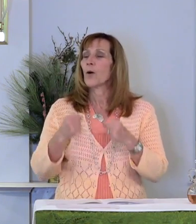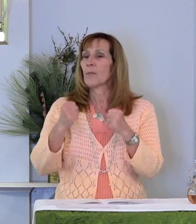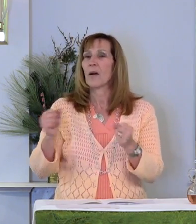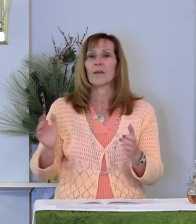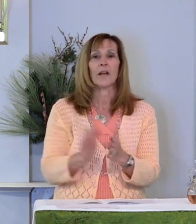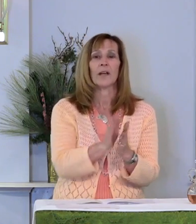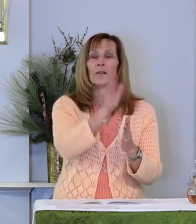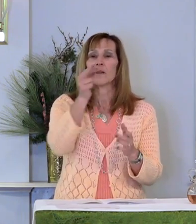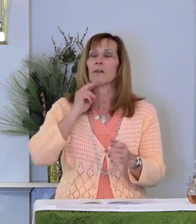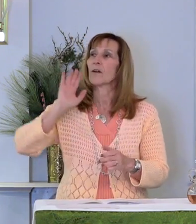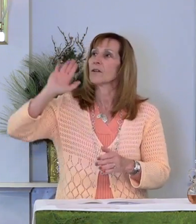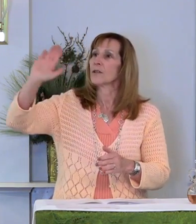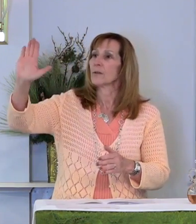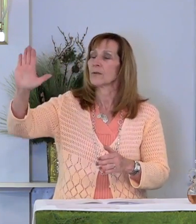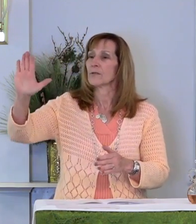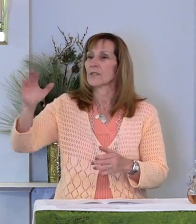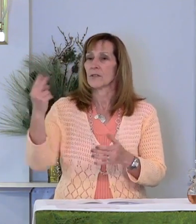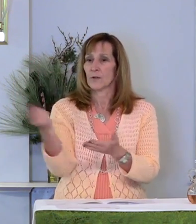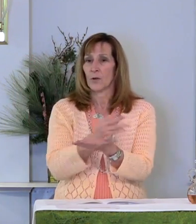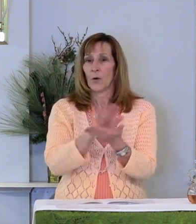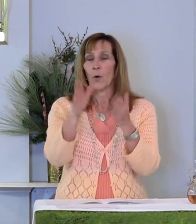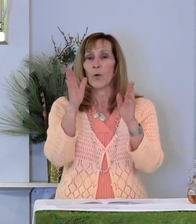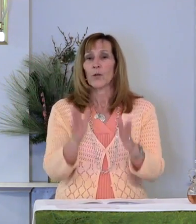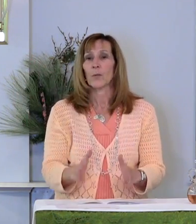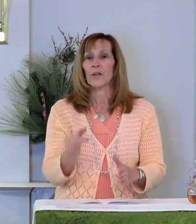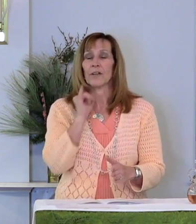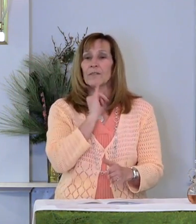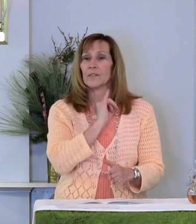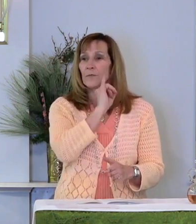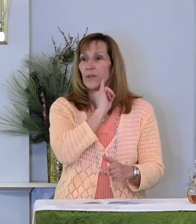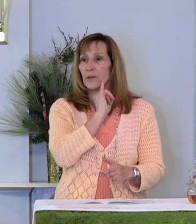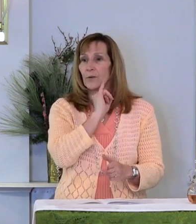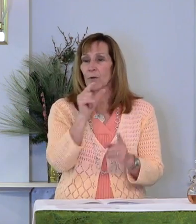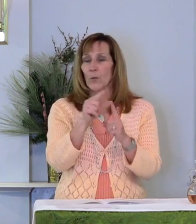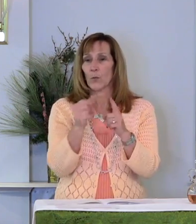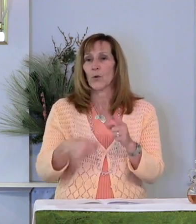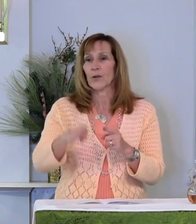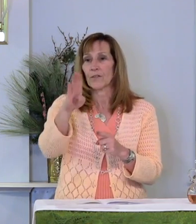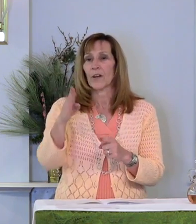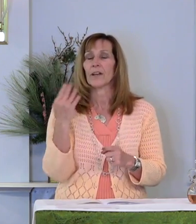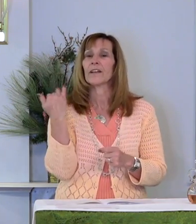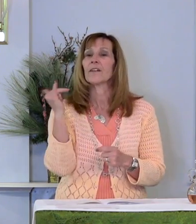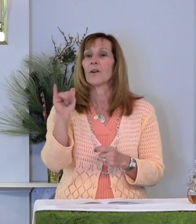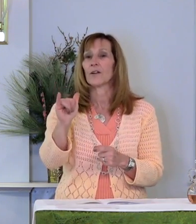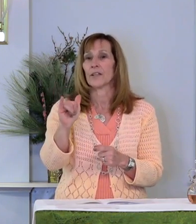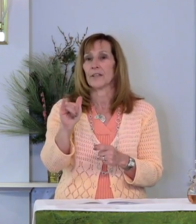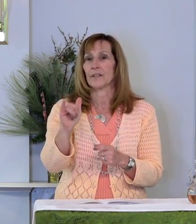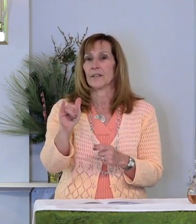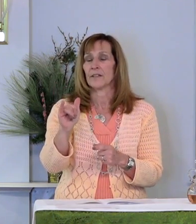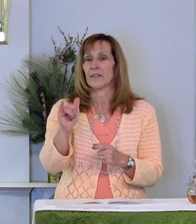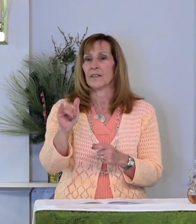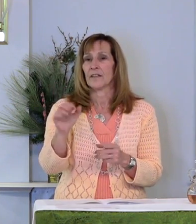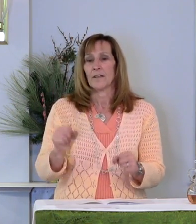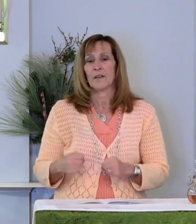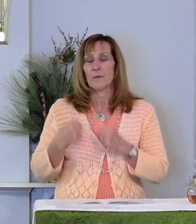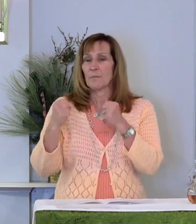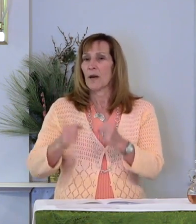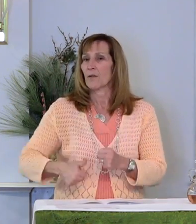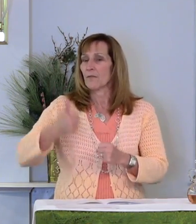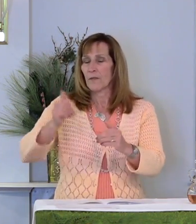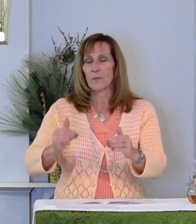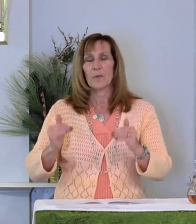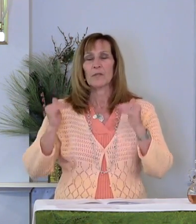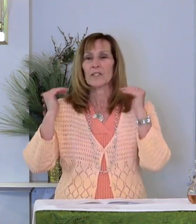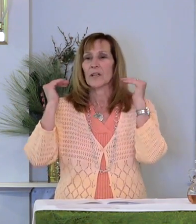and glory are yours Holy One of Israel Word of God incarnate Power of the